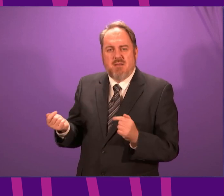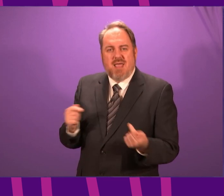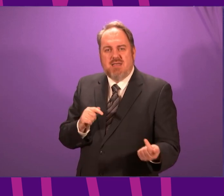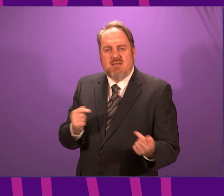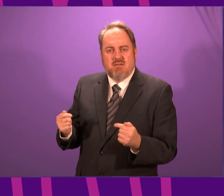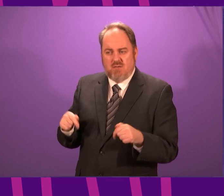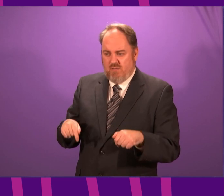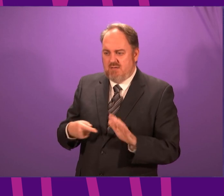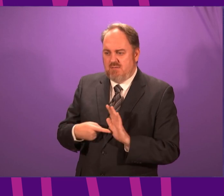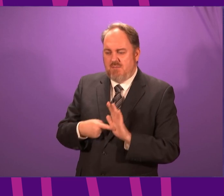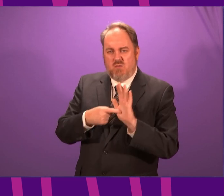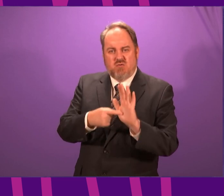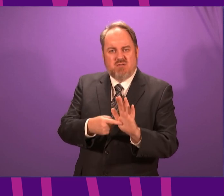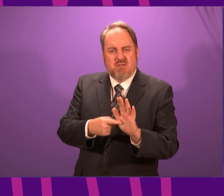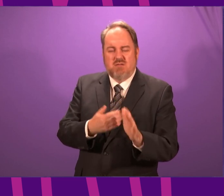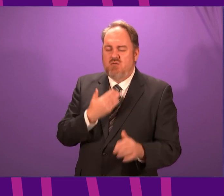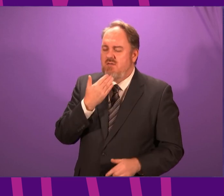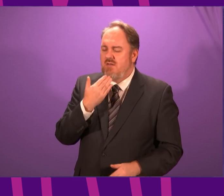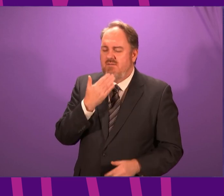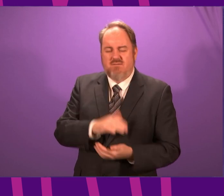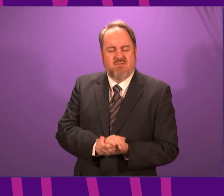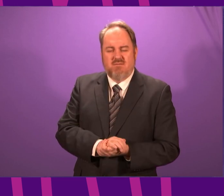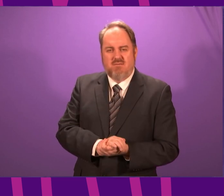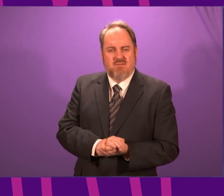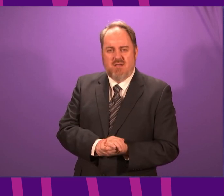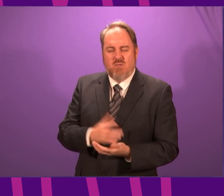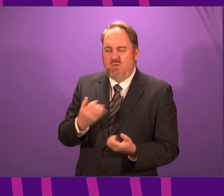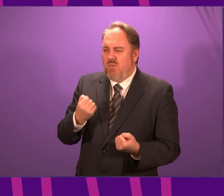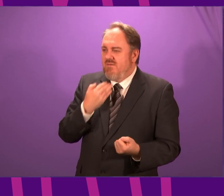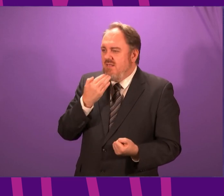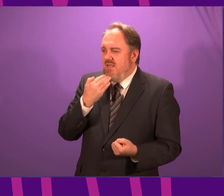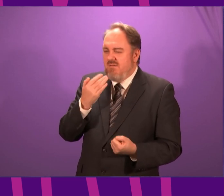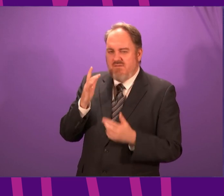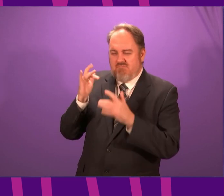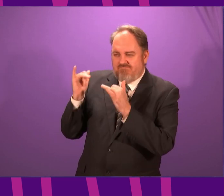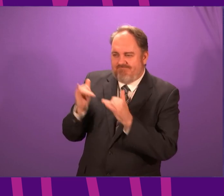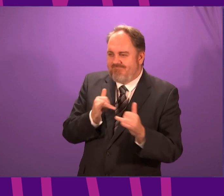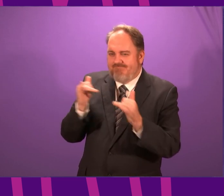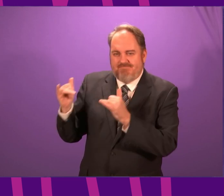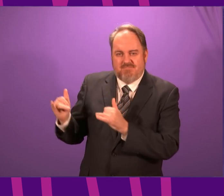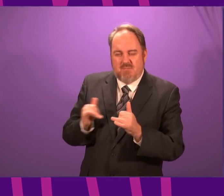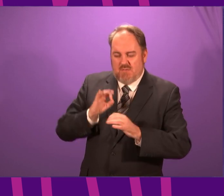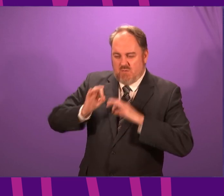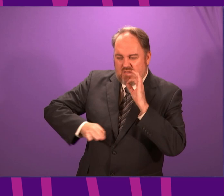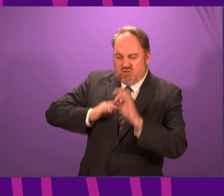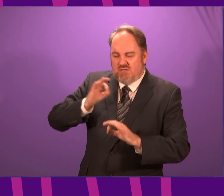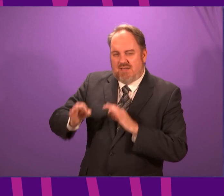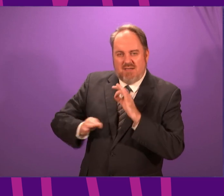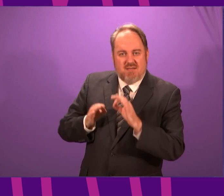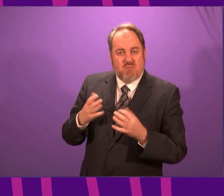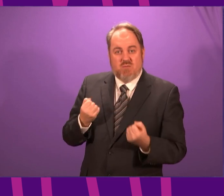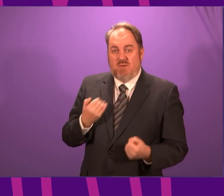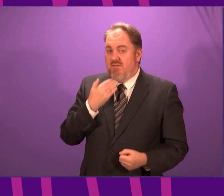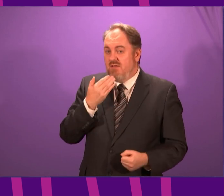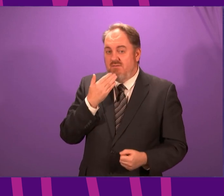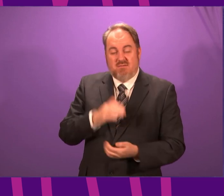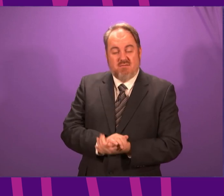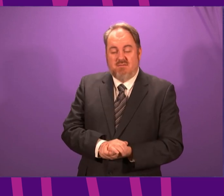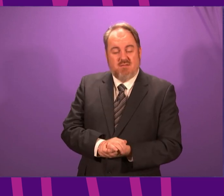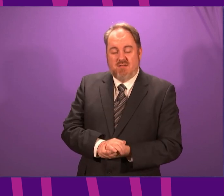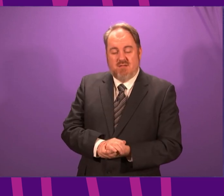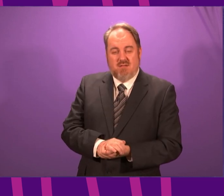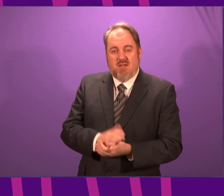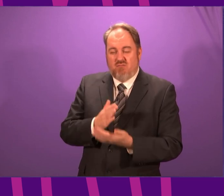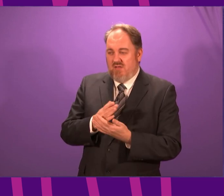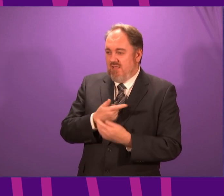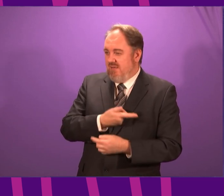this motion is not sufficient. It does not give us the level of parliamentary scrutiny which the people who send us here